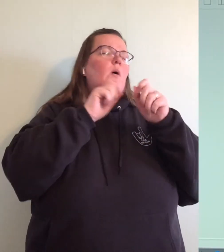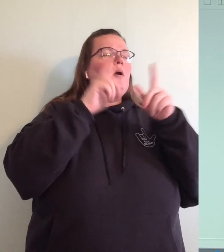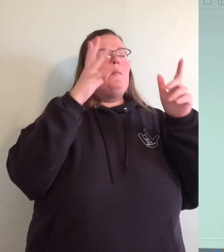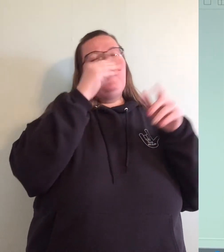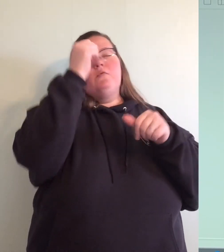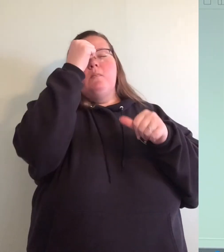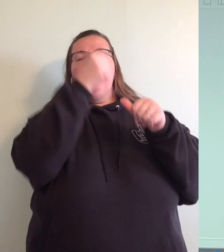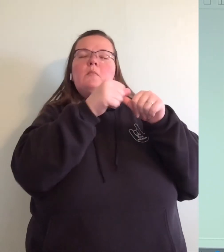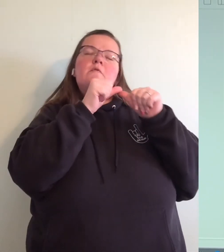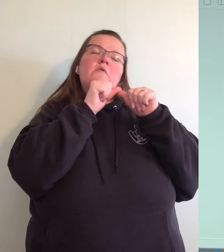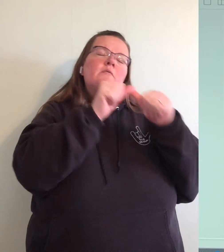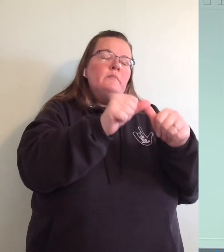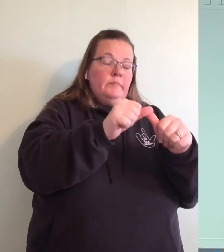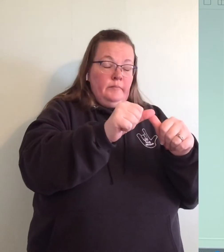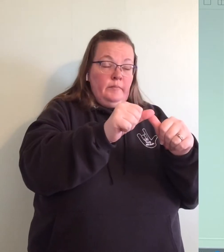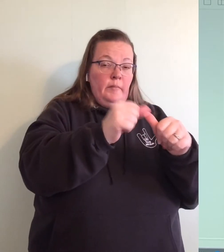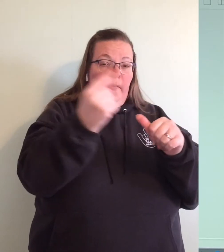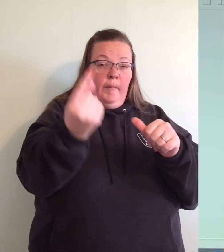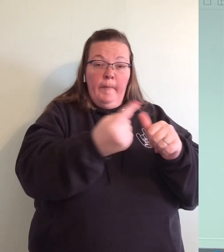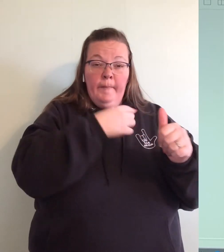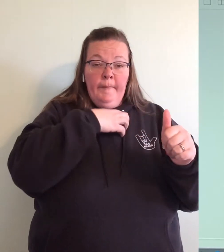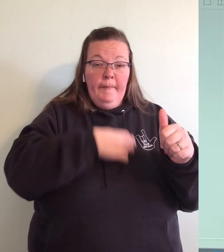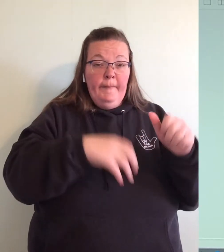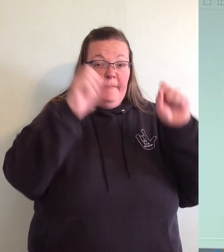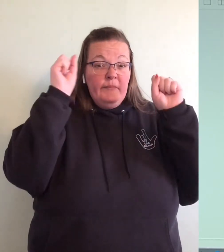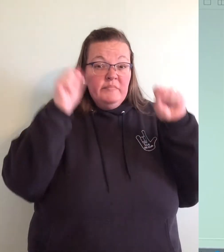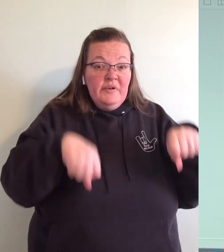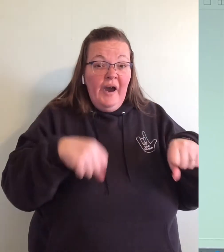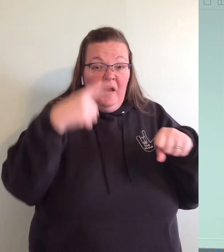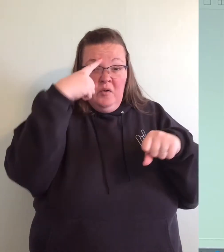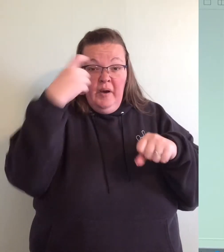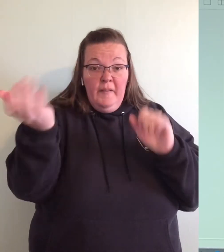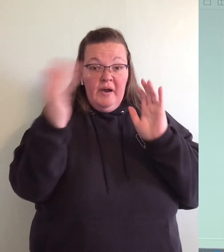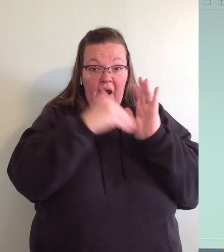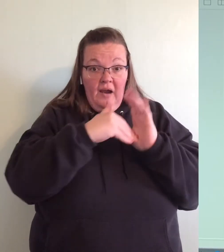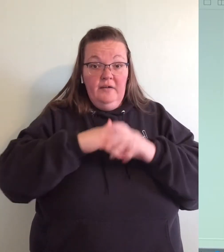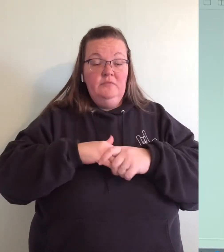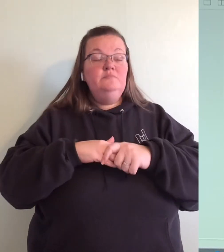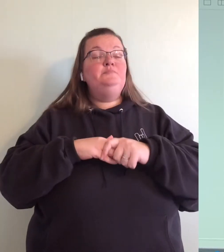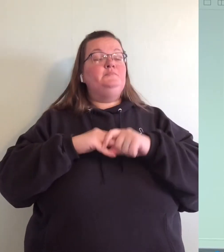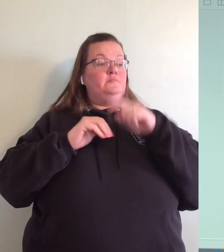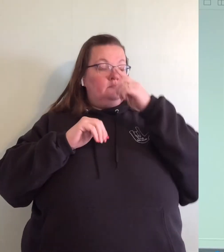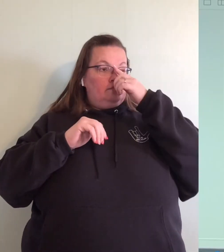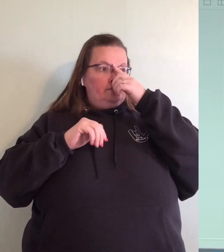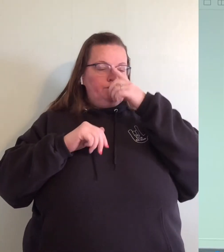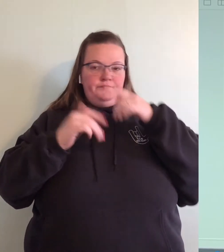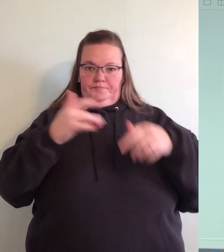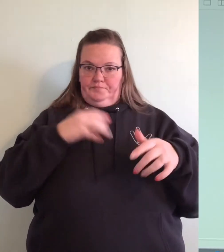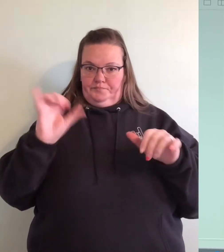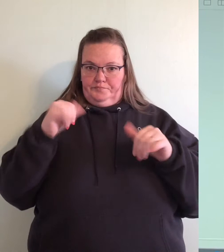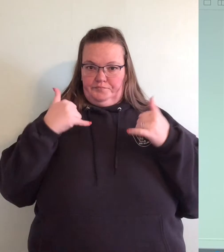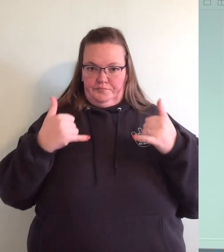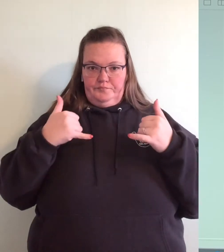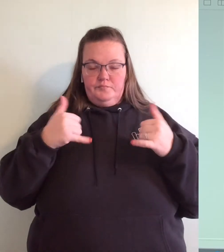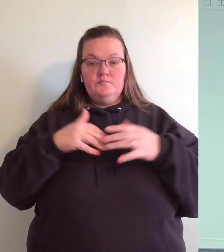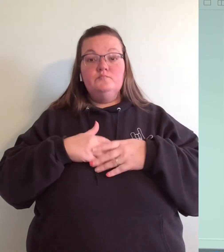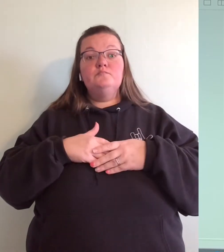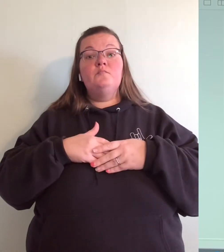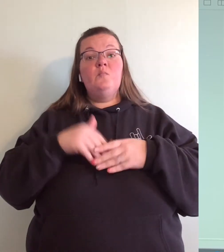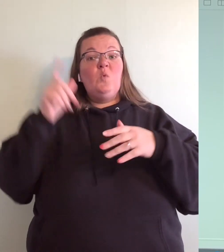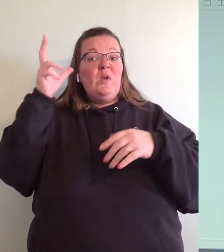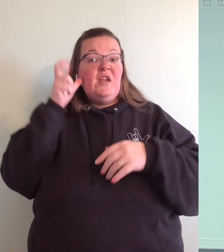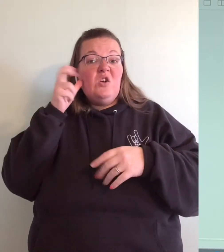your life, and are always wishing you could get into that dream again. It was like that now. At the name